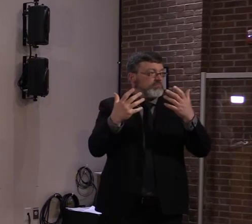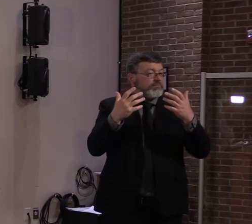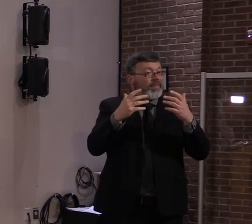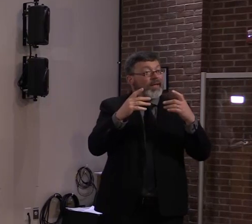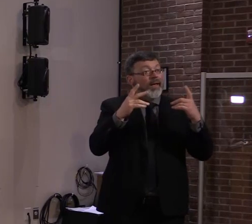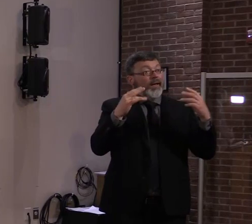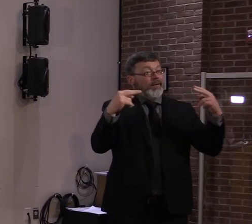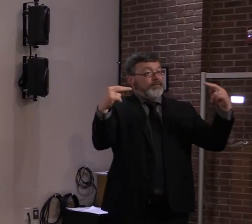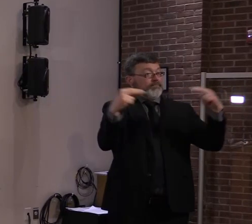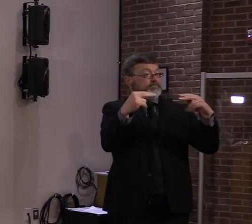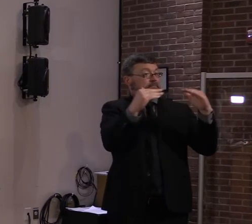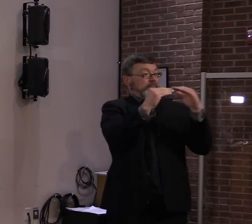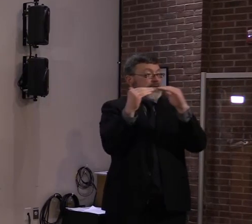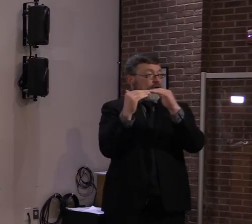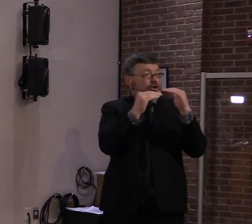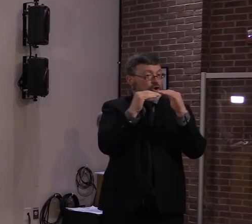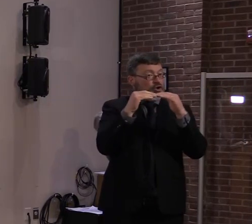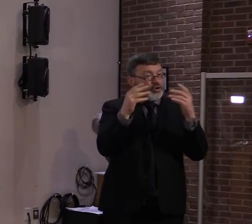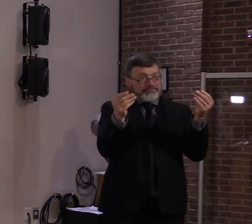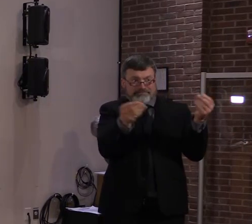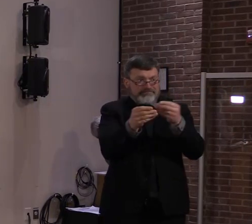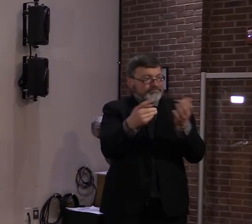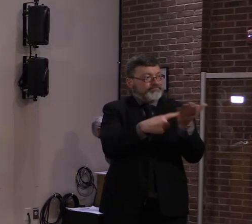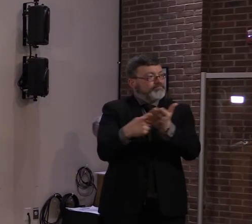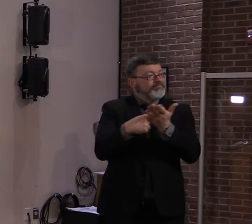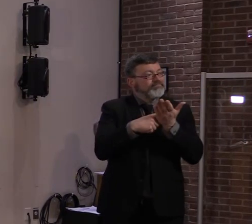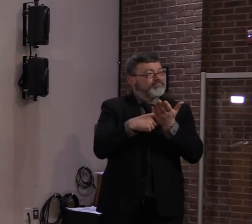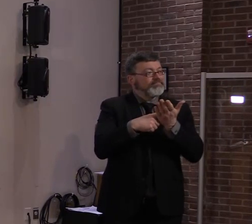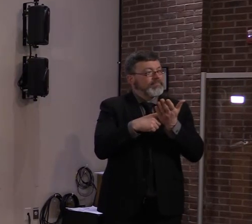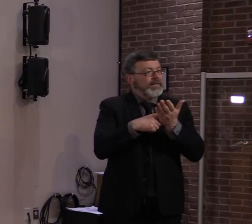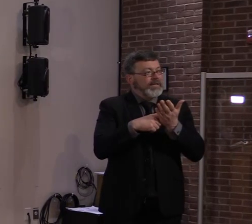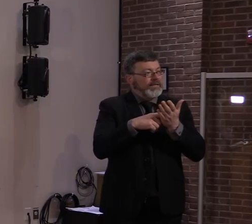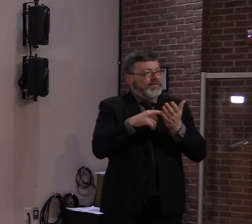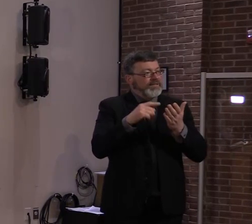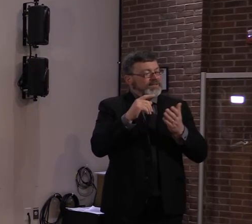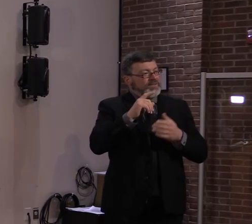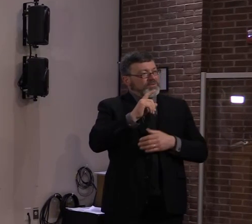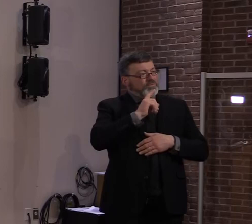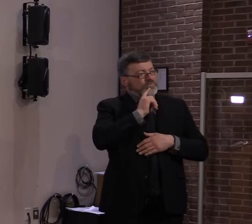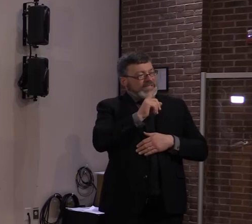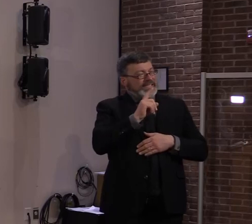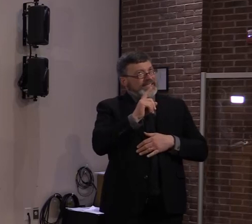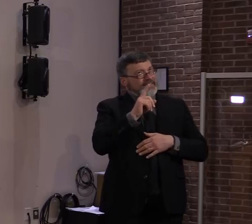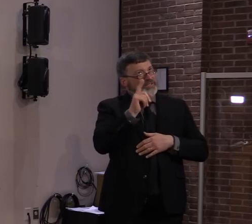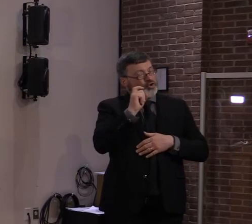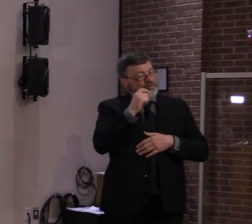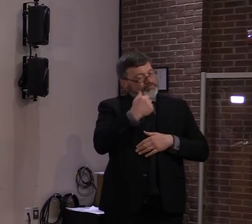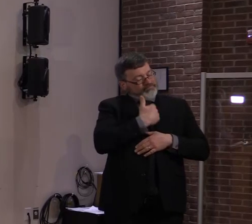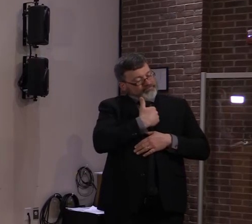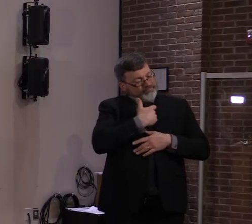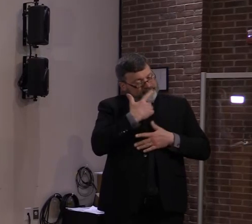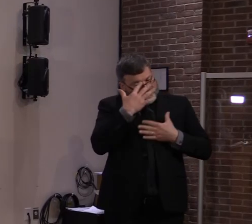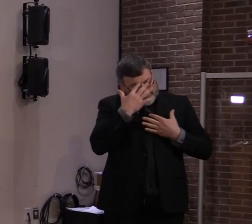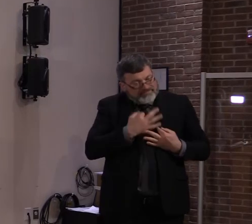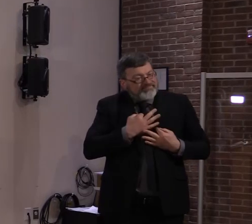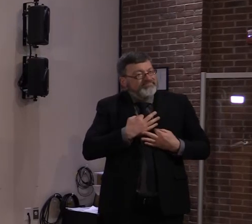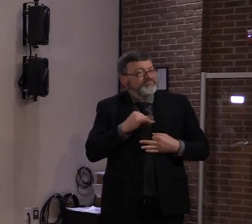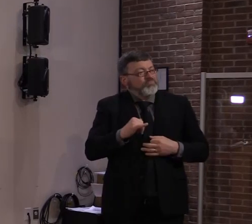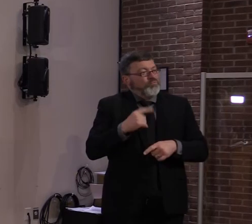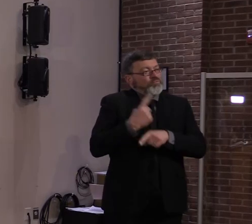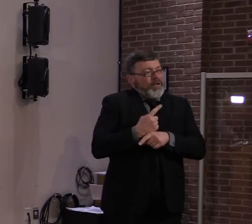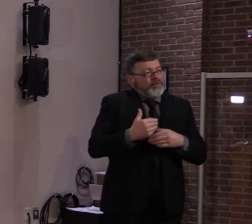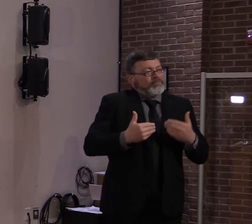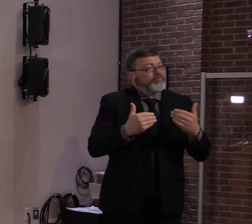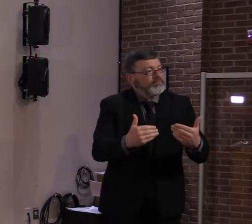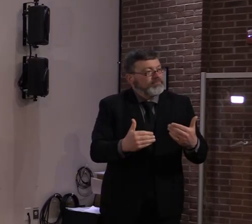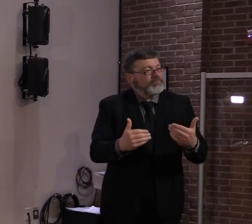and allowing them to find the right reason for themselves. We've also talked about misinformation out there. All